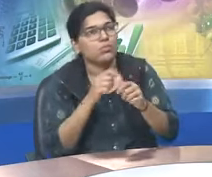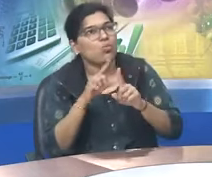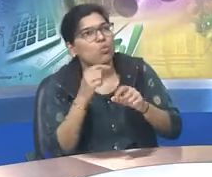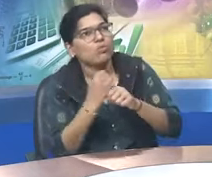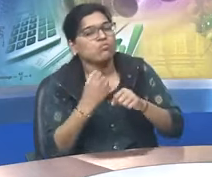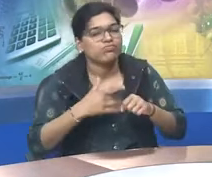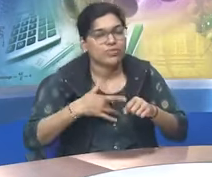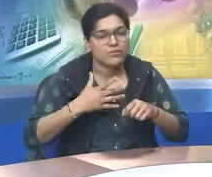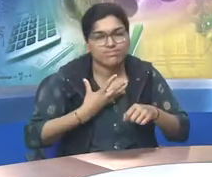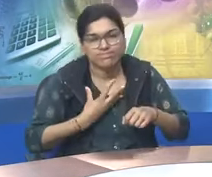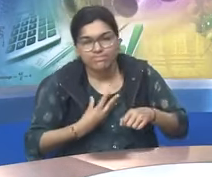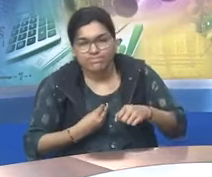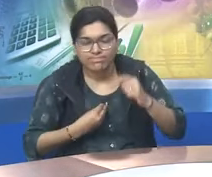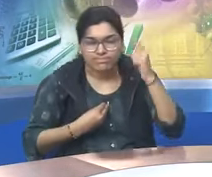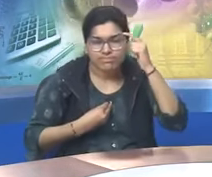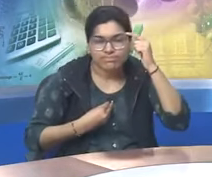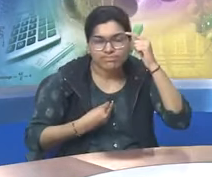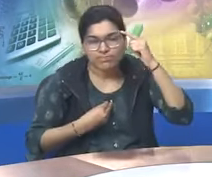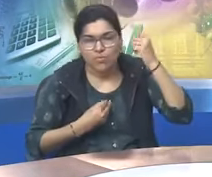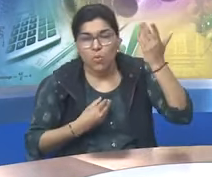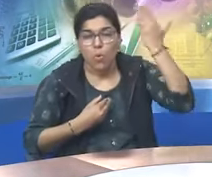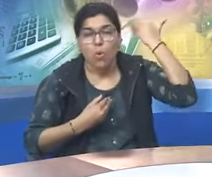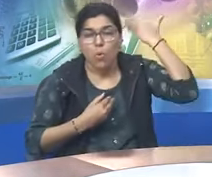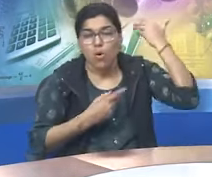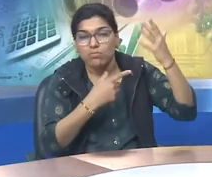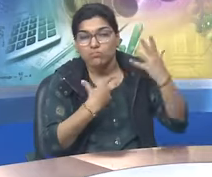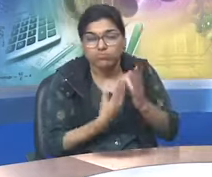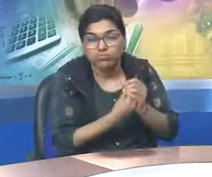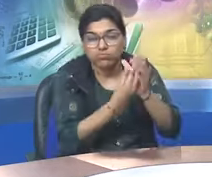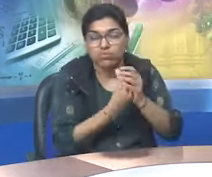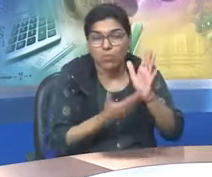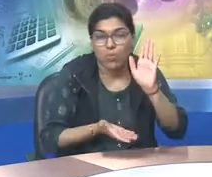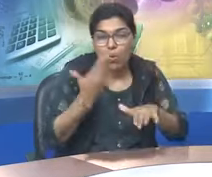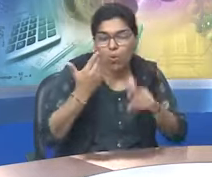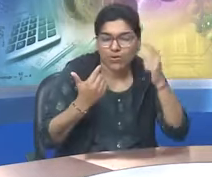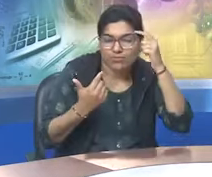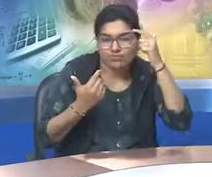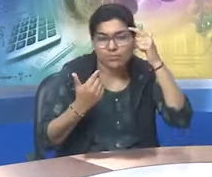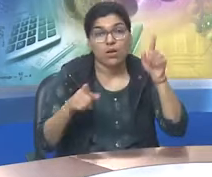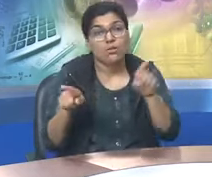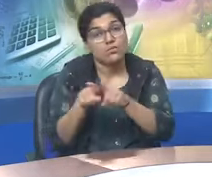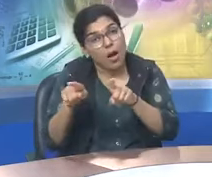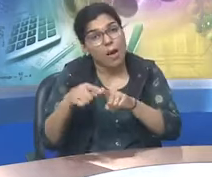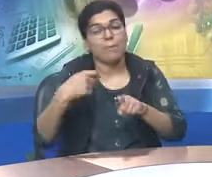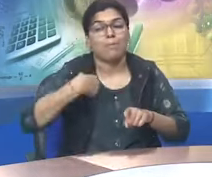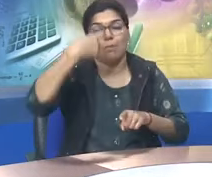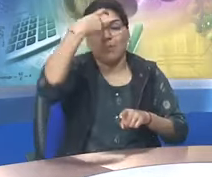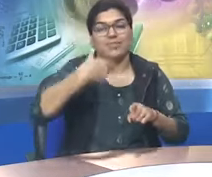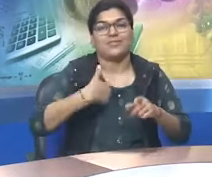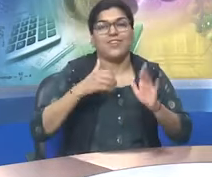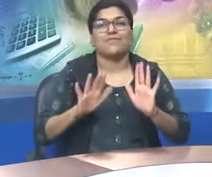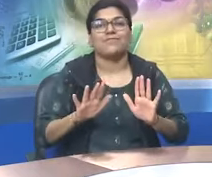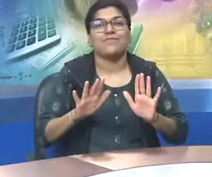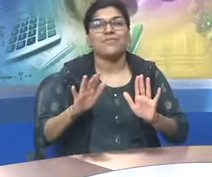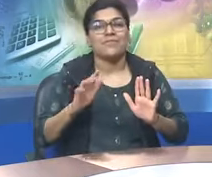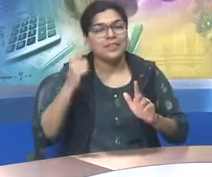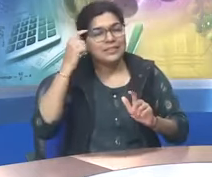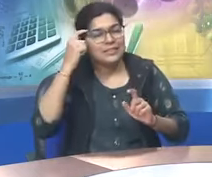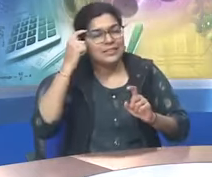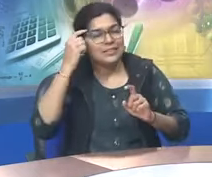always. Now her grandmother is no more, but she has those old memories with